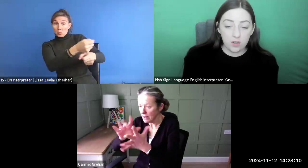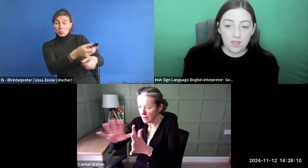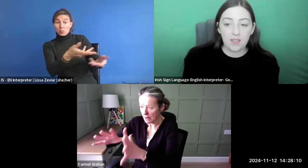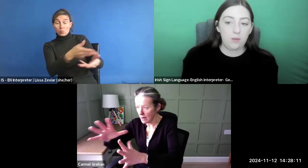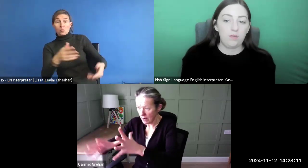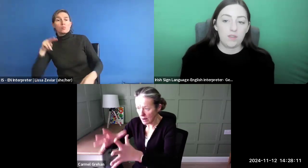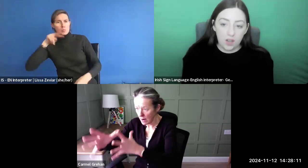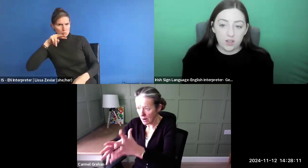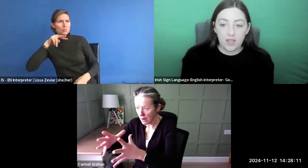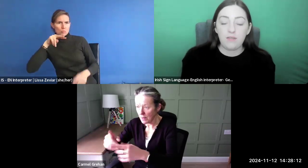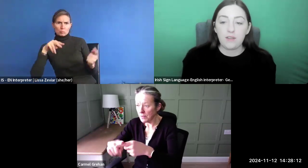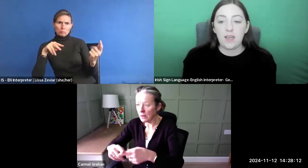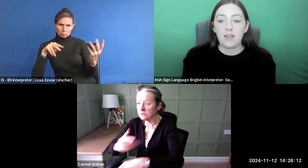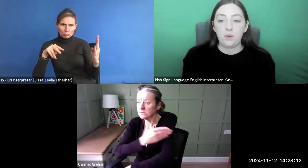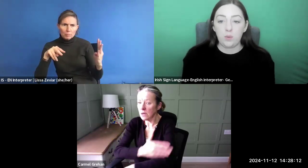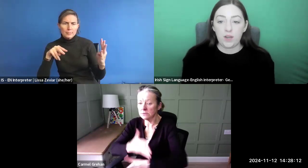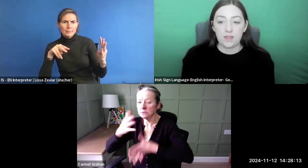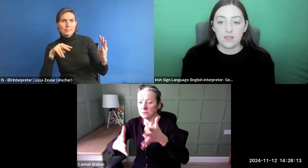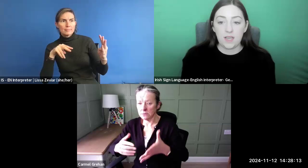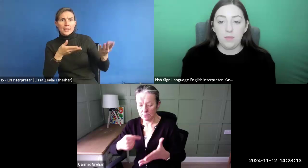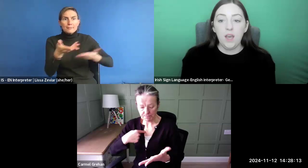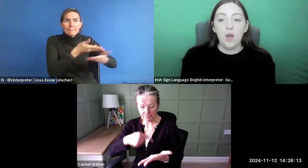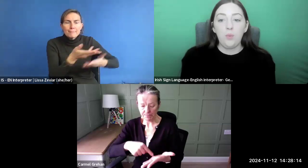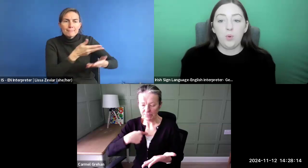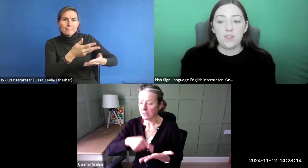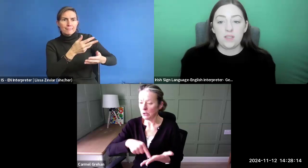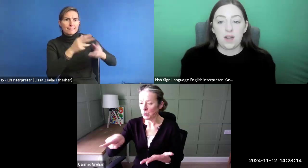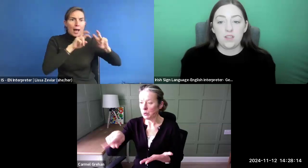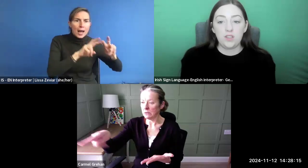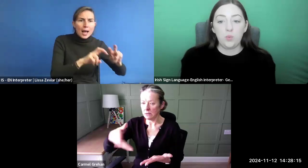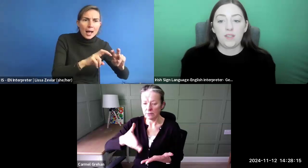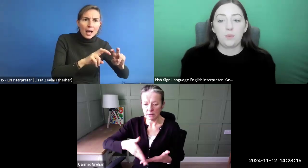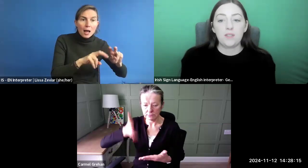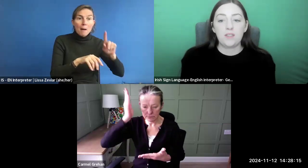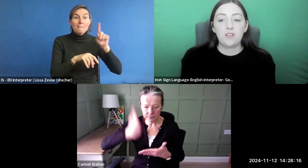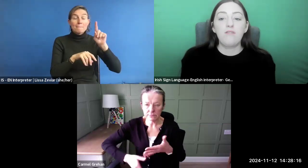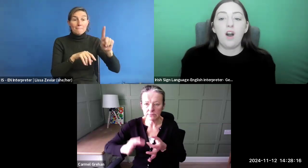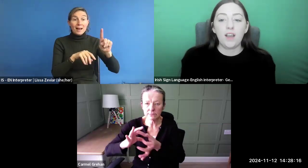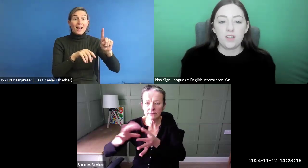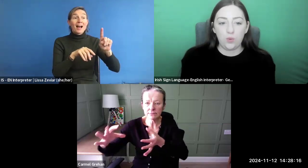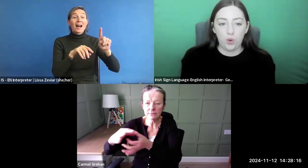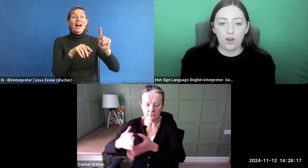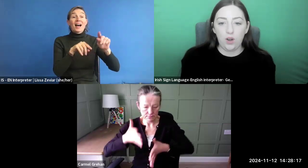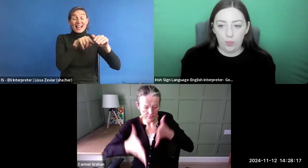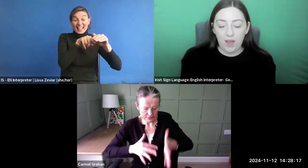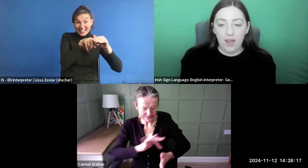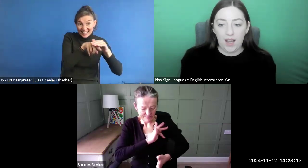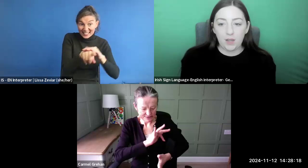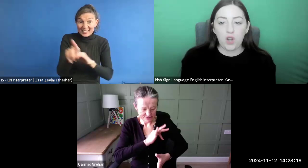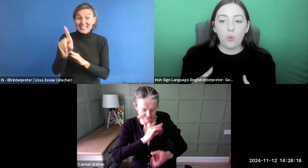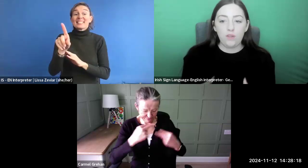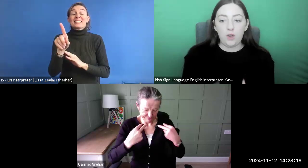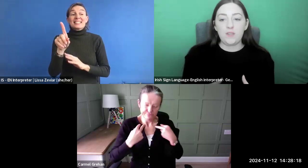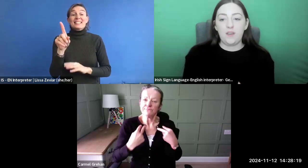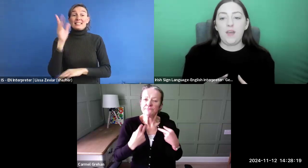students were discussing and they were researching everything and they were working as a team. But once they started to do the work, they would divide the work up